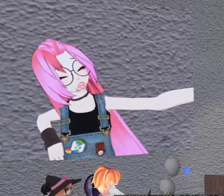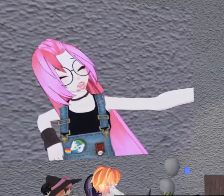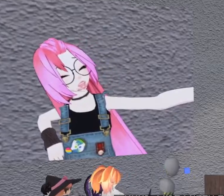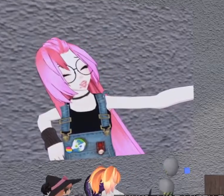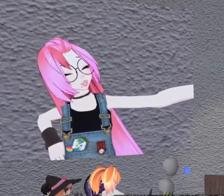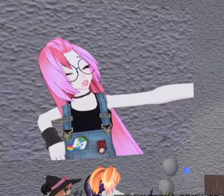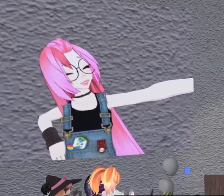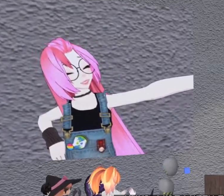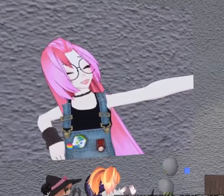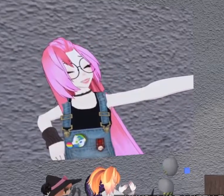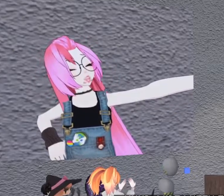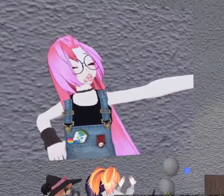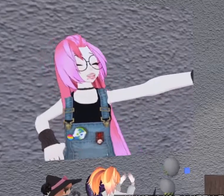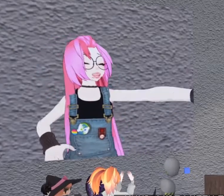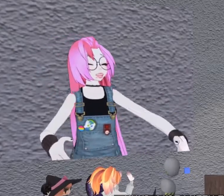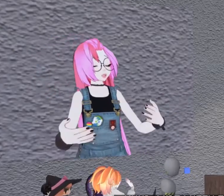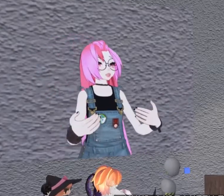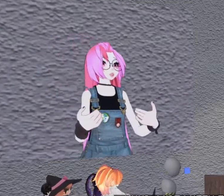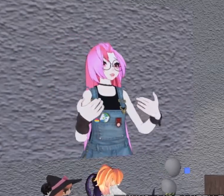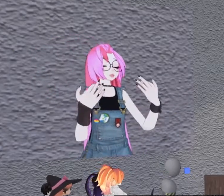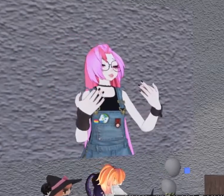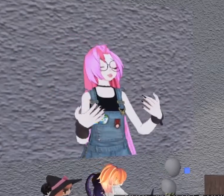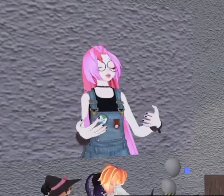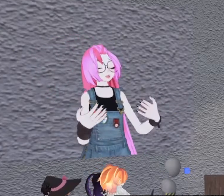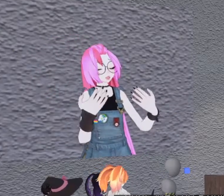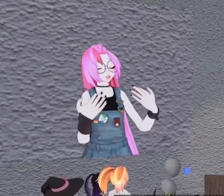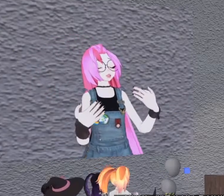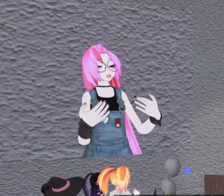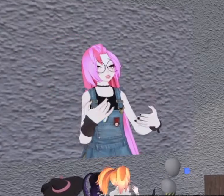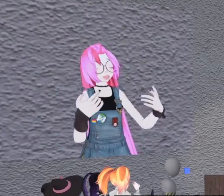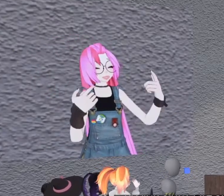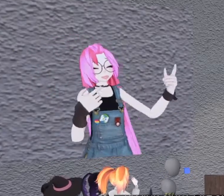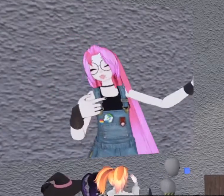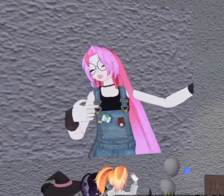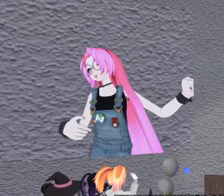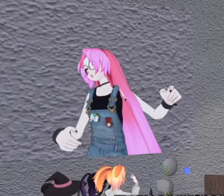me? There you go. Towards yourself. Towards yourself. Gotta be towards yourself.